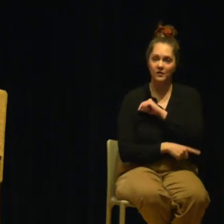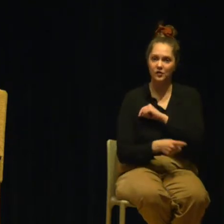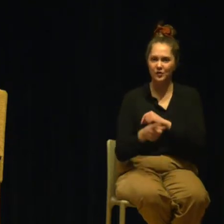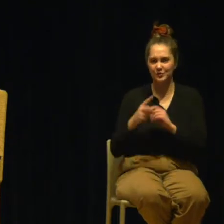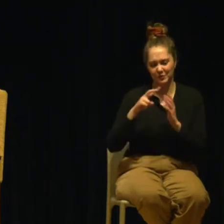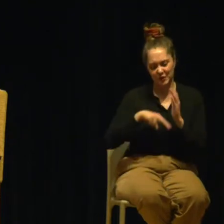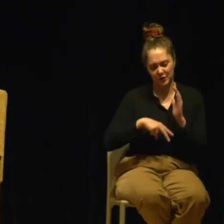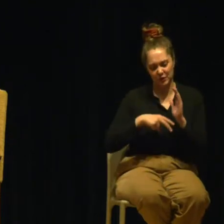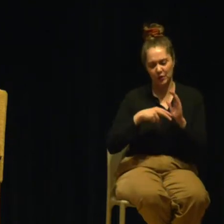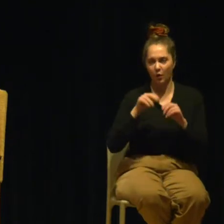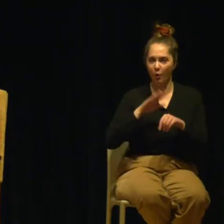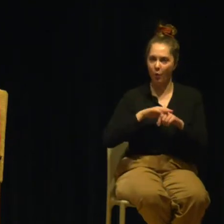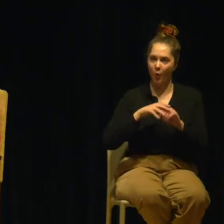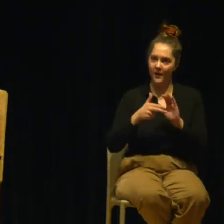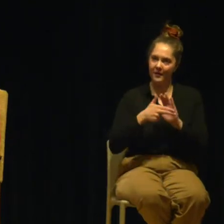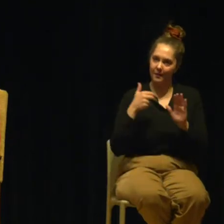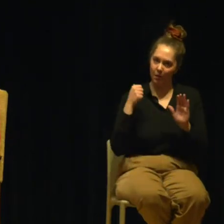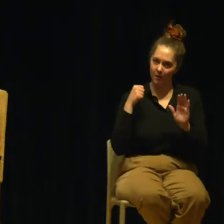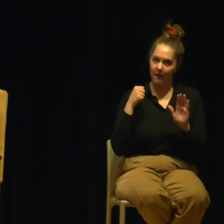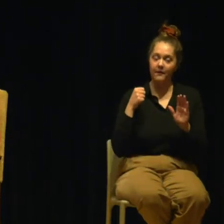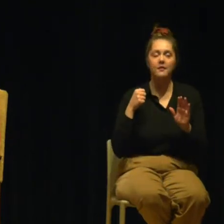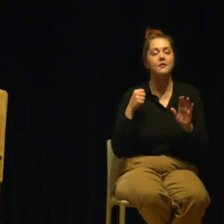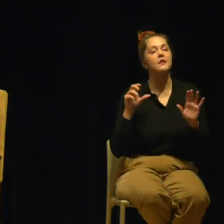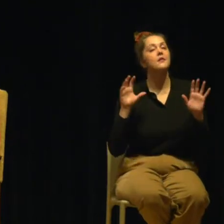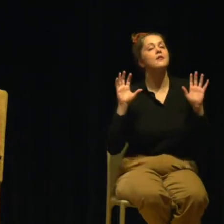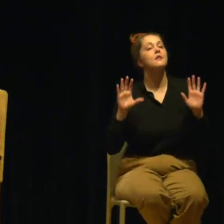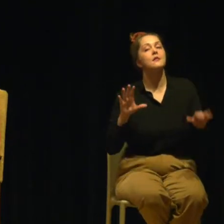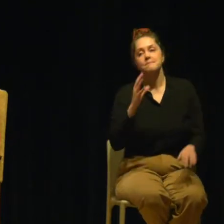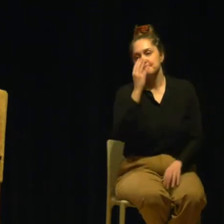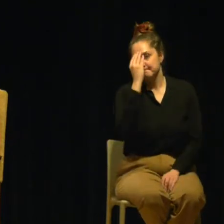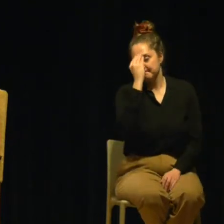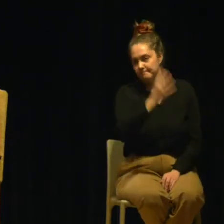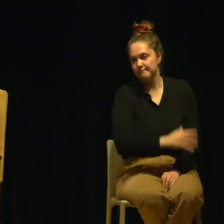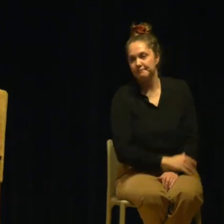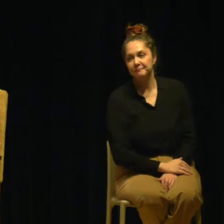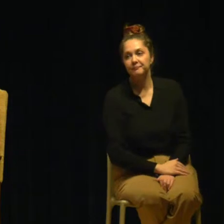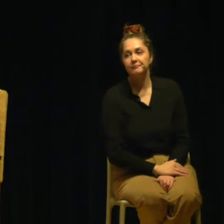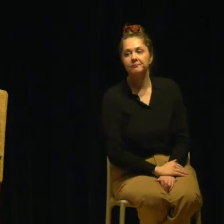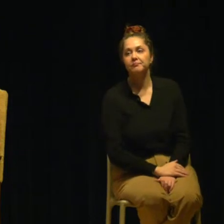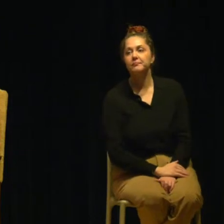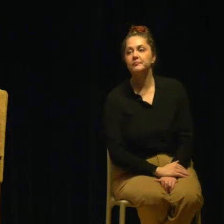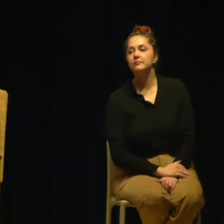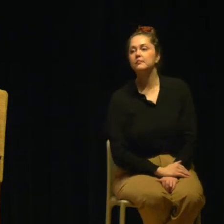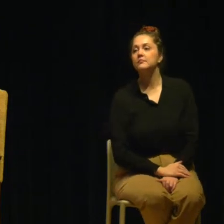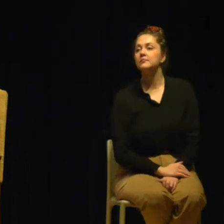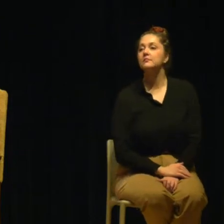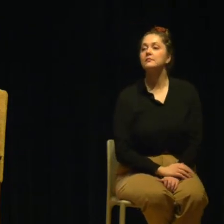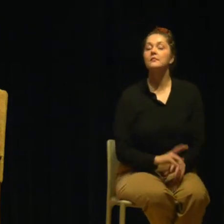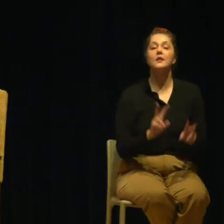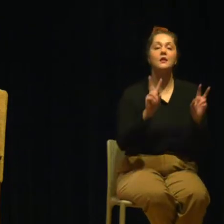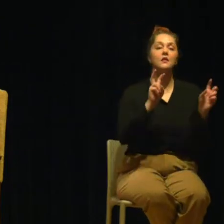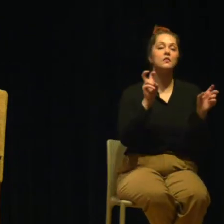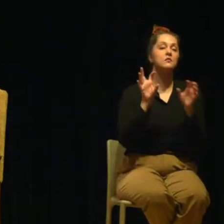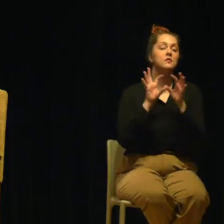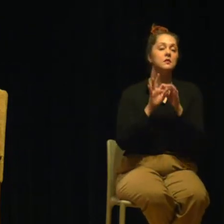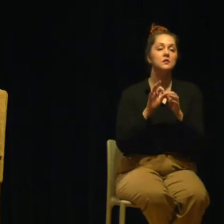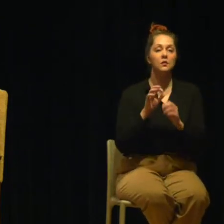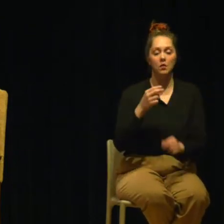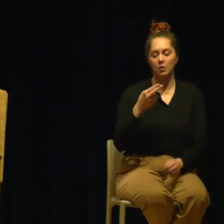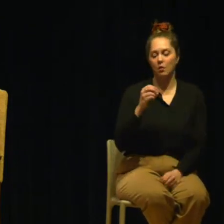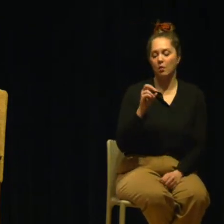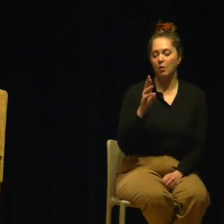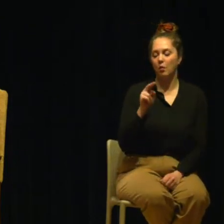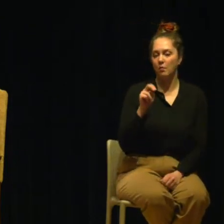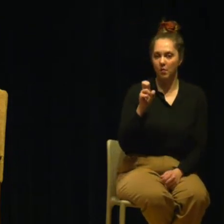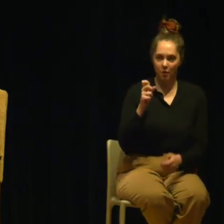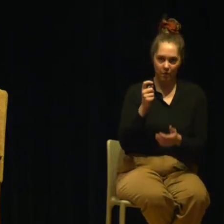warning label on the pack. And here's what I was to say, is that the issue of taking hormone